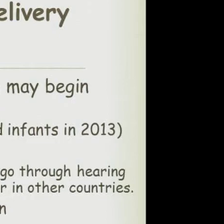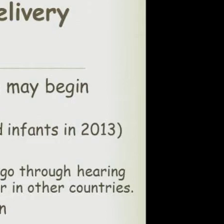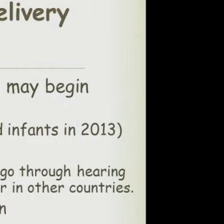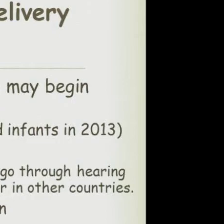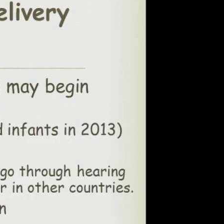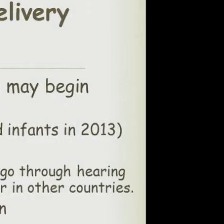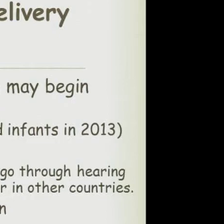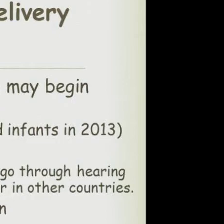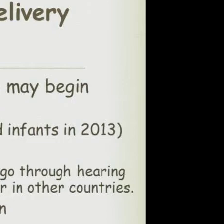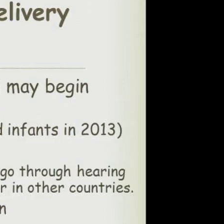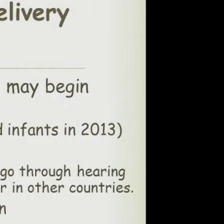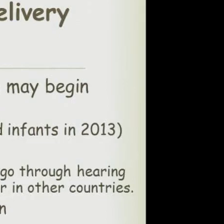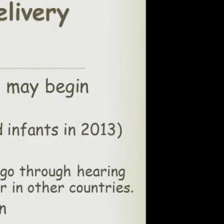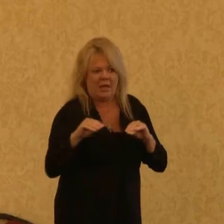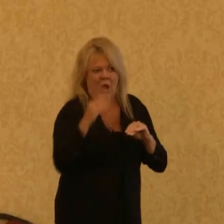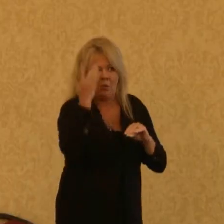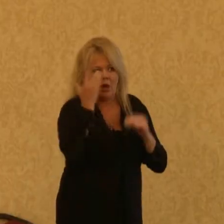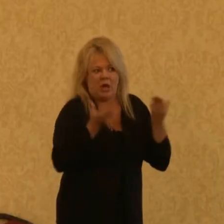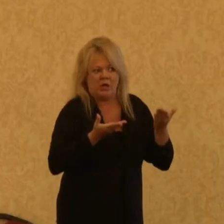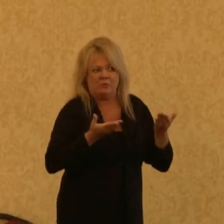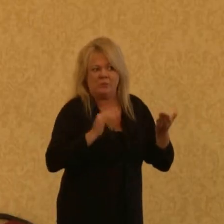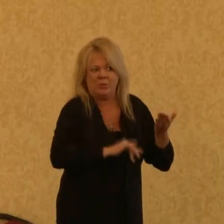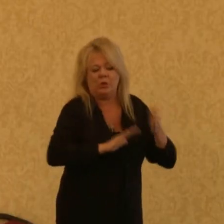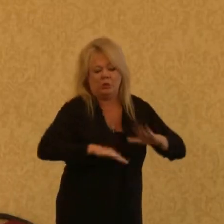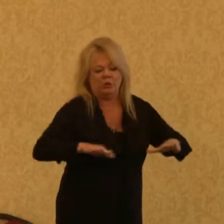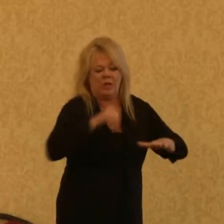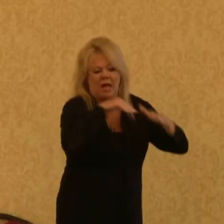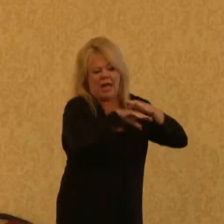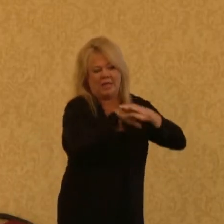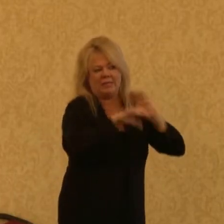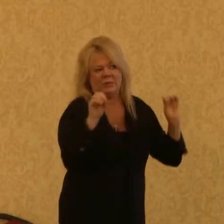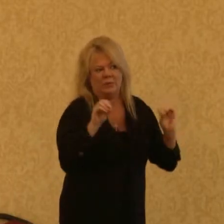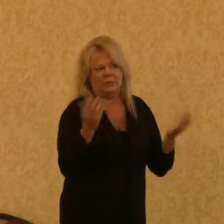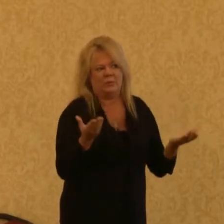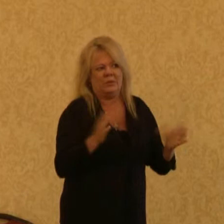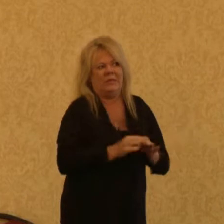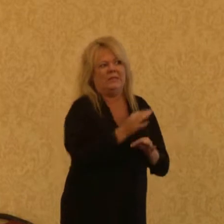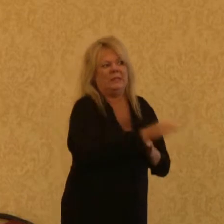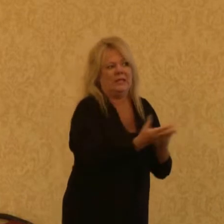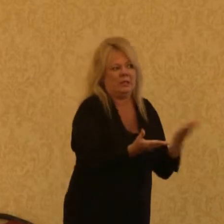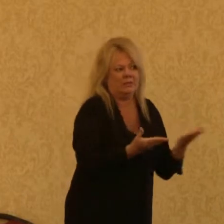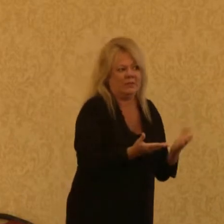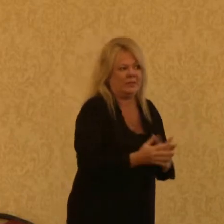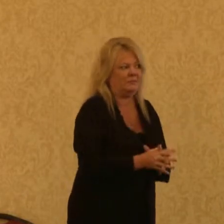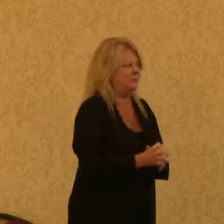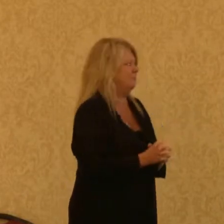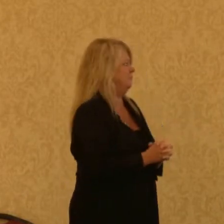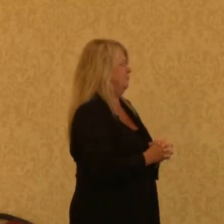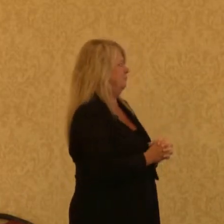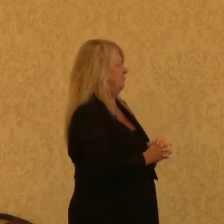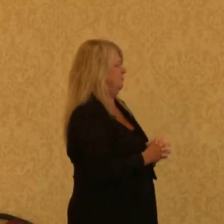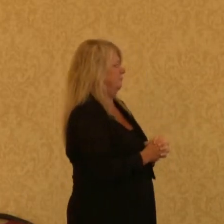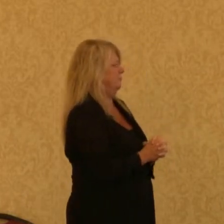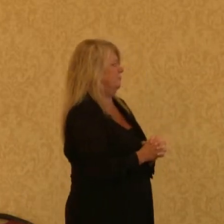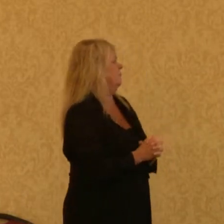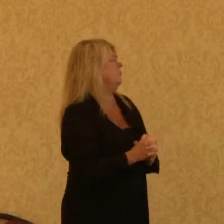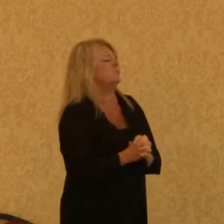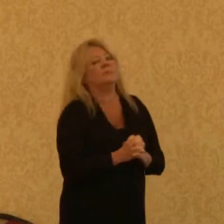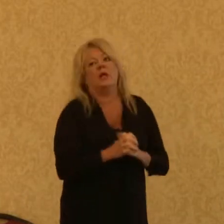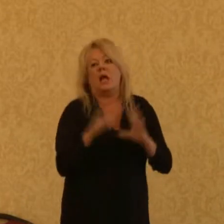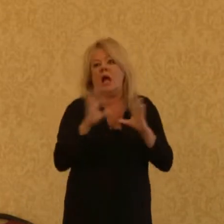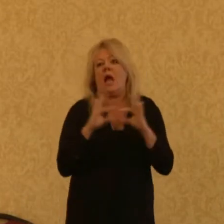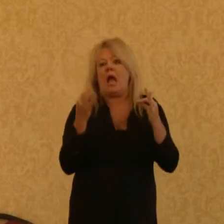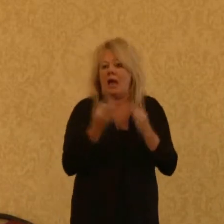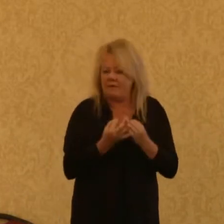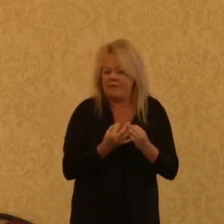And there's lack of access to early intervention services, sometimes geographical. If families are living